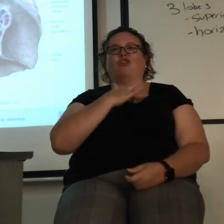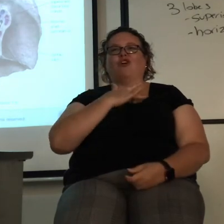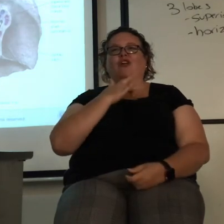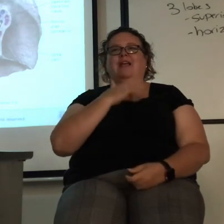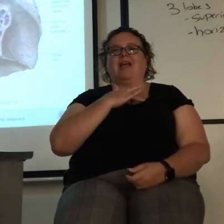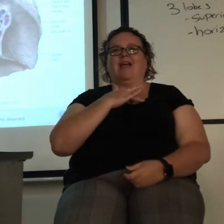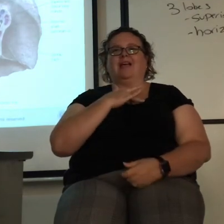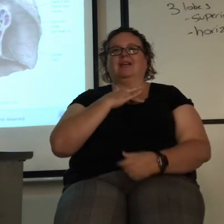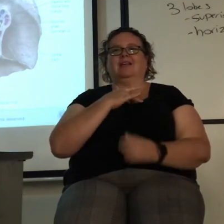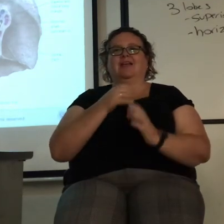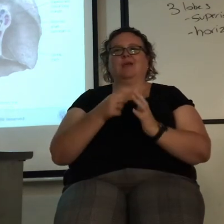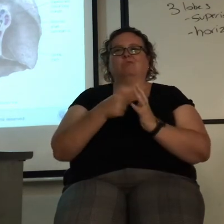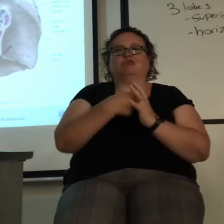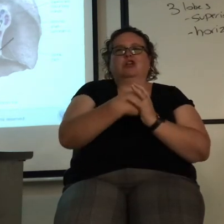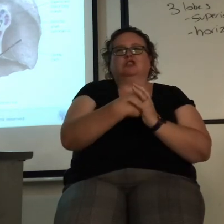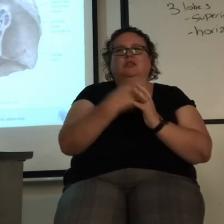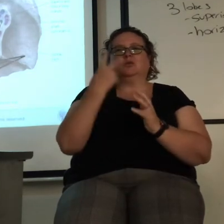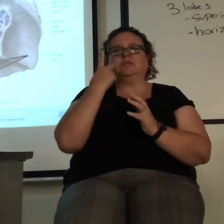the heart would be